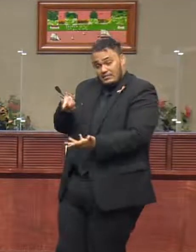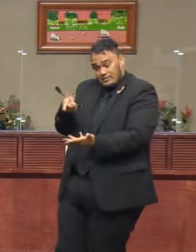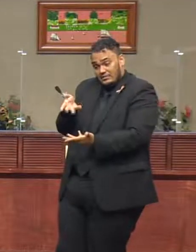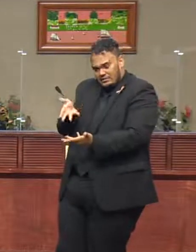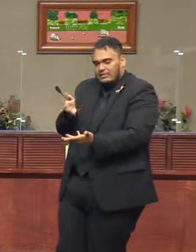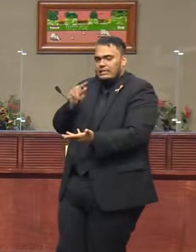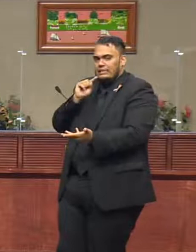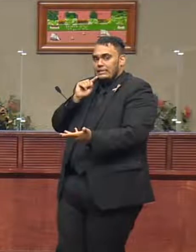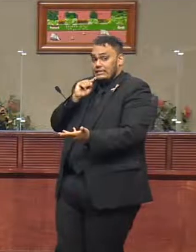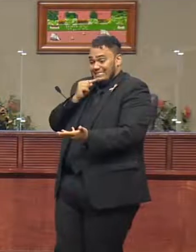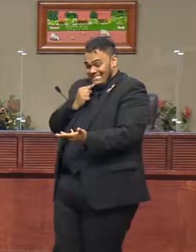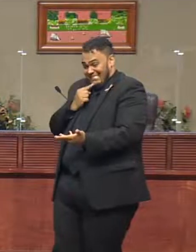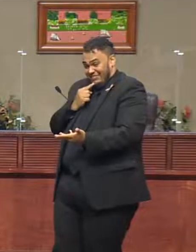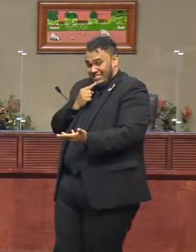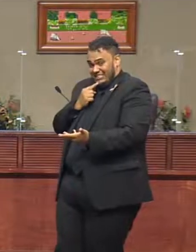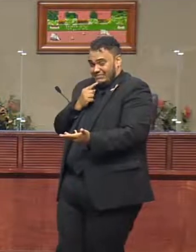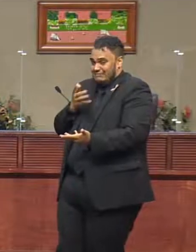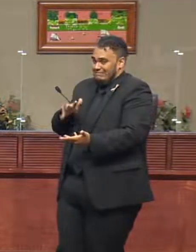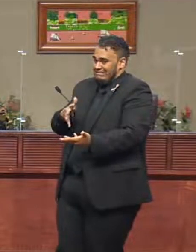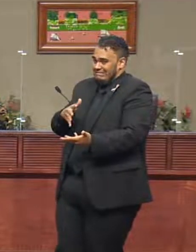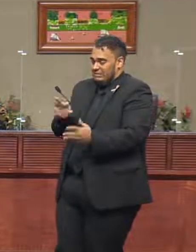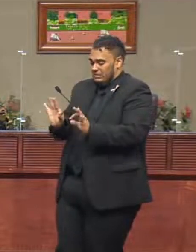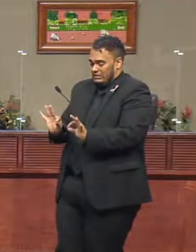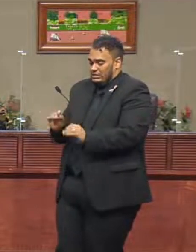number of vaccine cases.